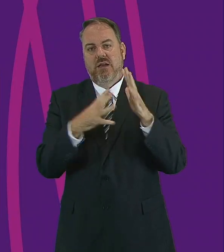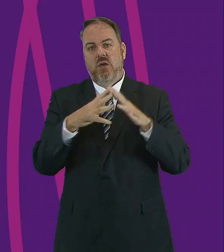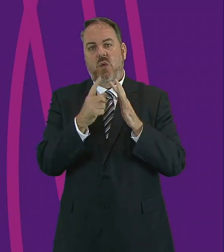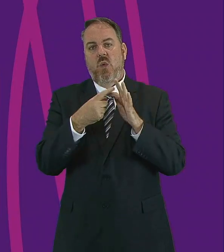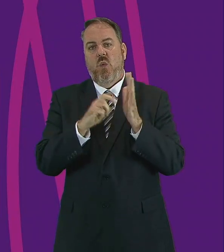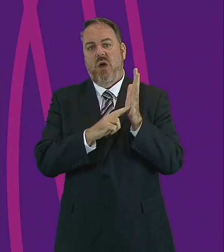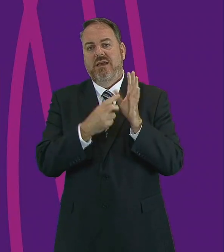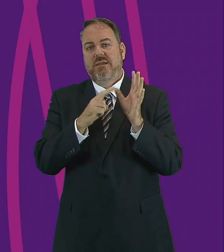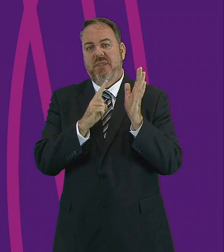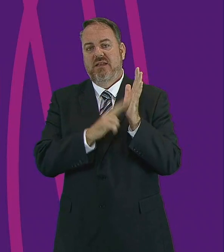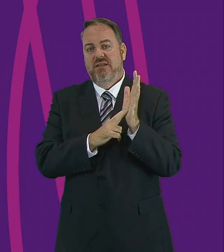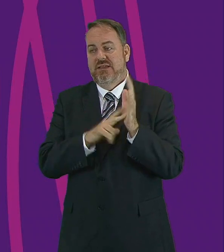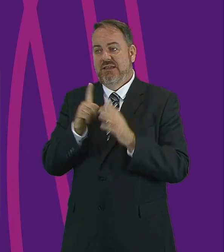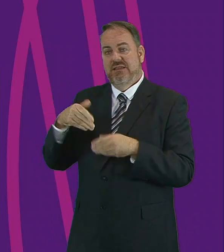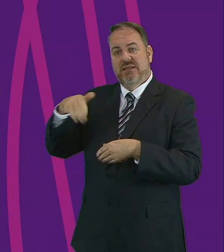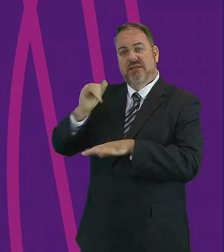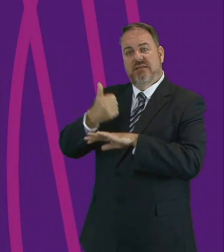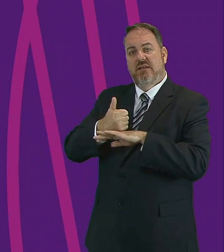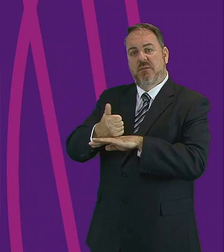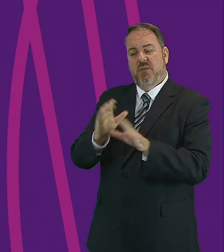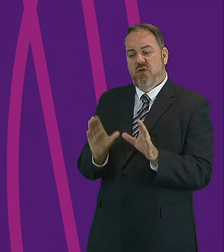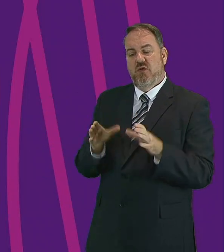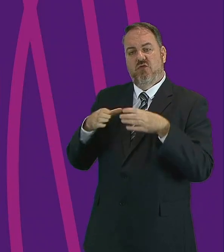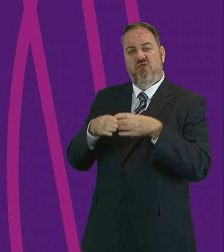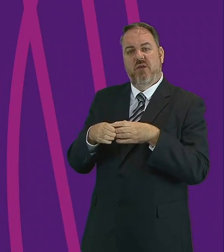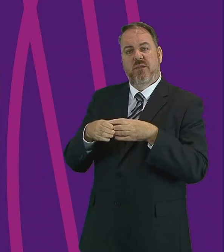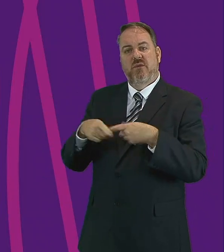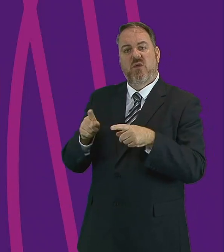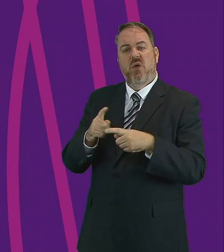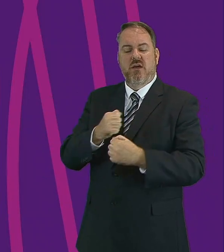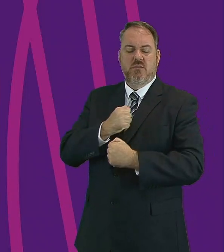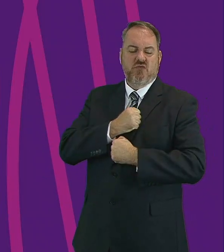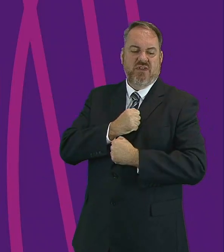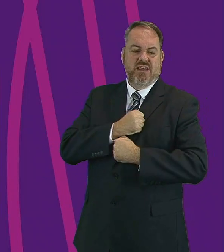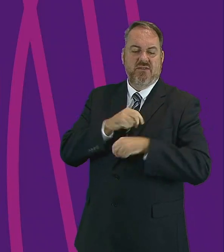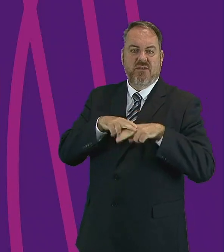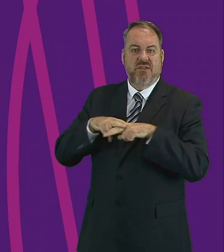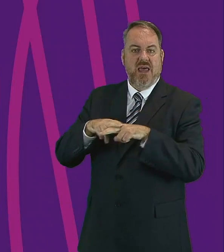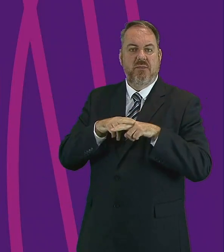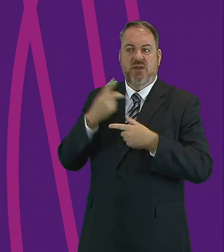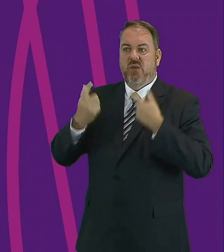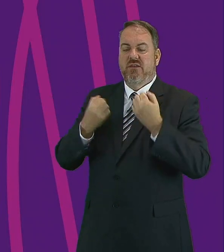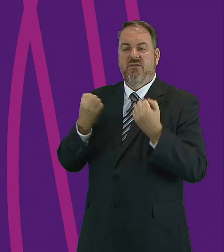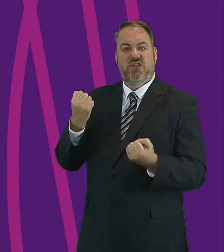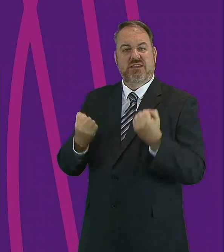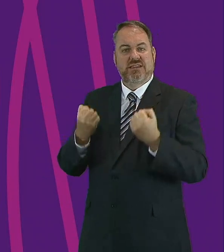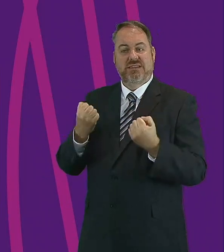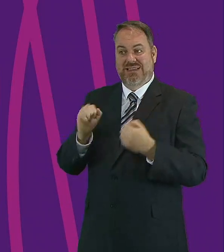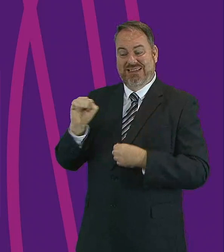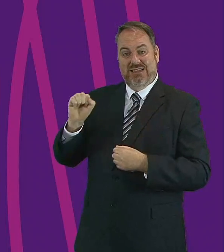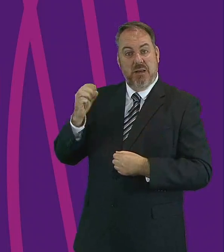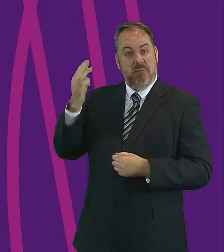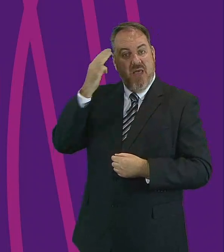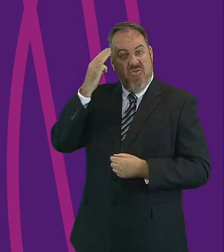Bereaved Families for Justice group. He told me that his mother was in a care home in Fife. He has